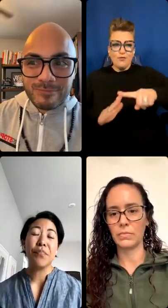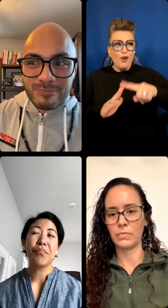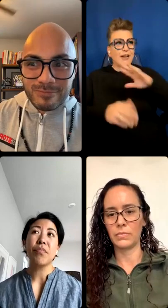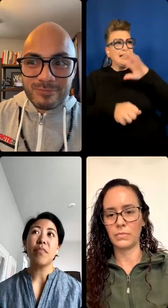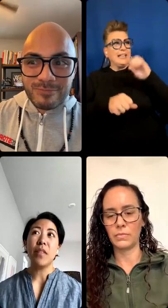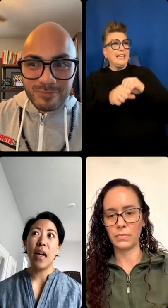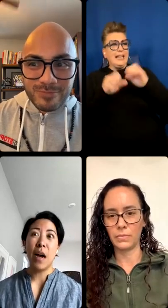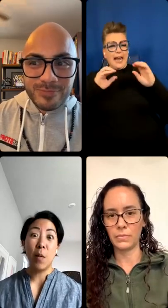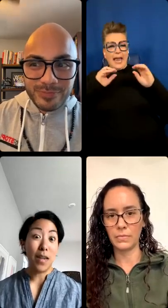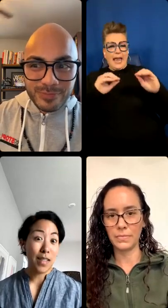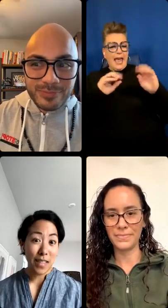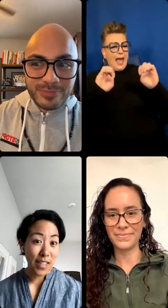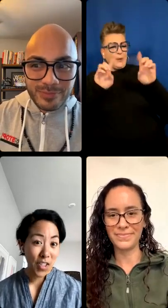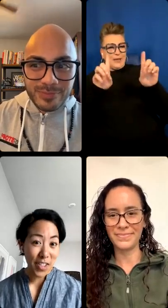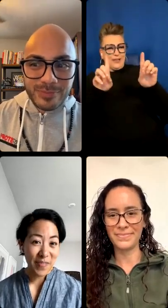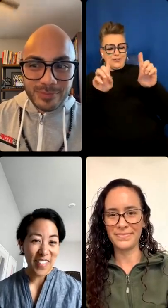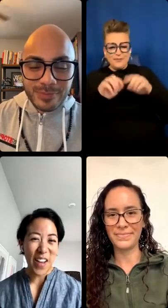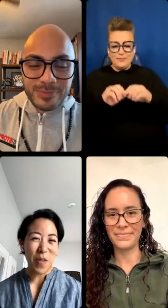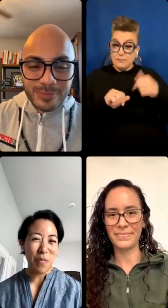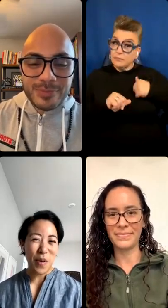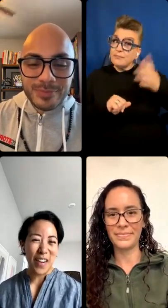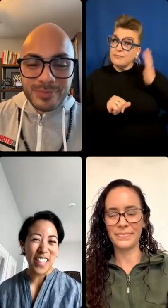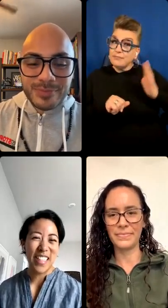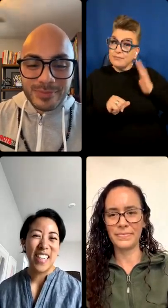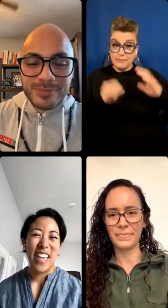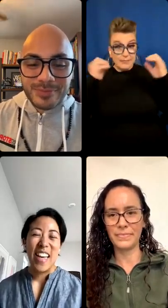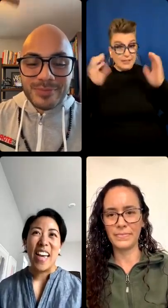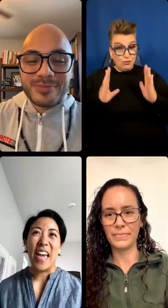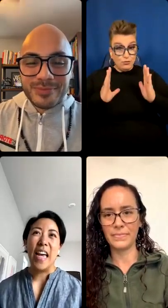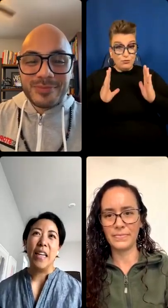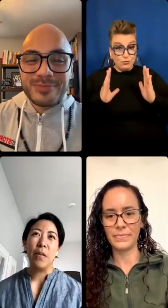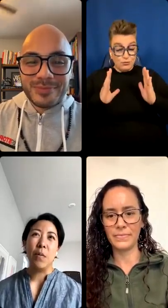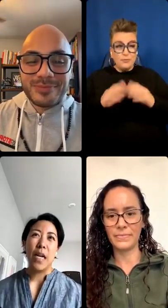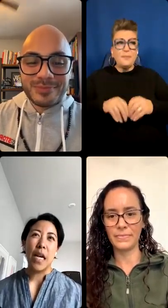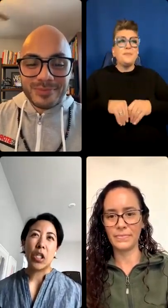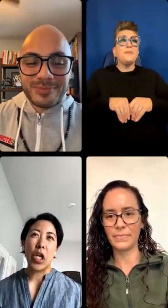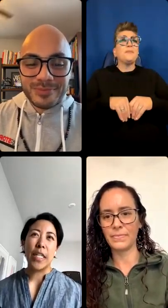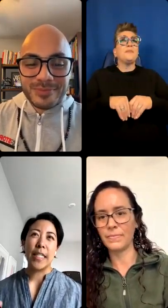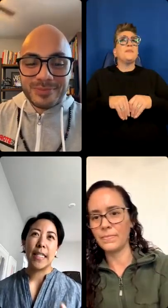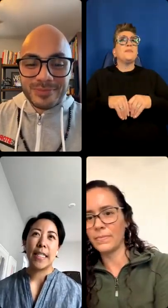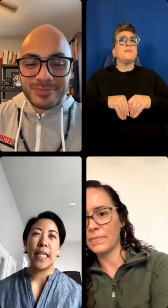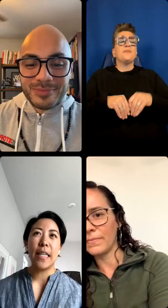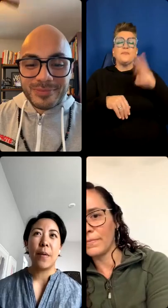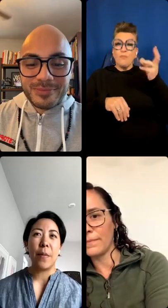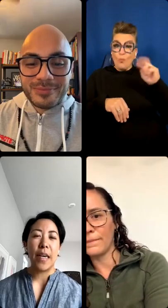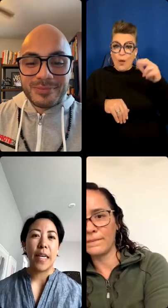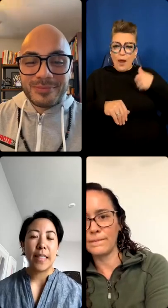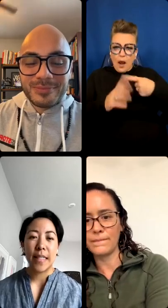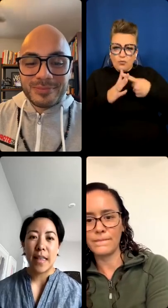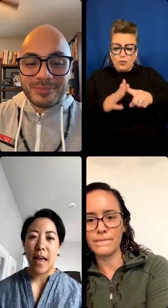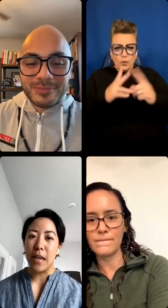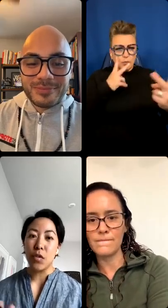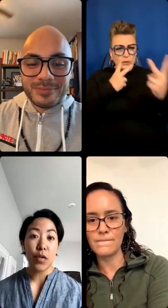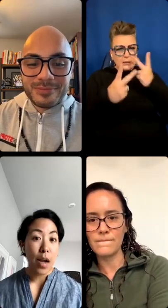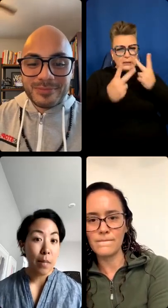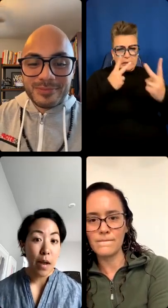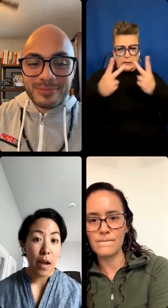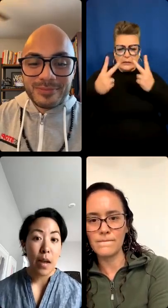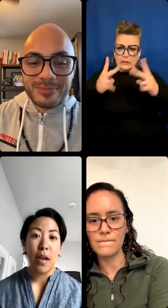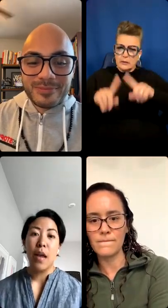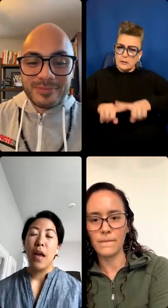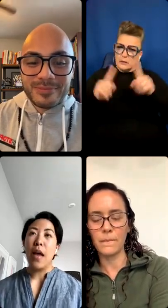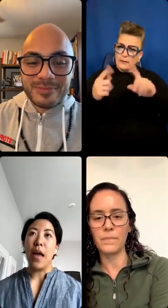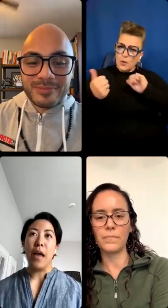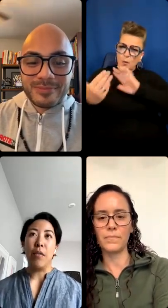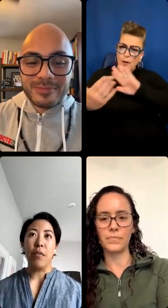education. I was a teacher at one point, and when I started to see the ways that